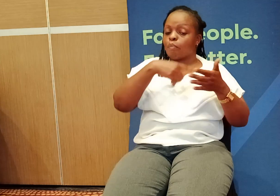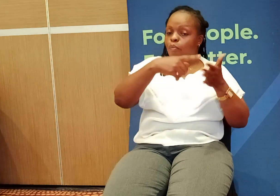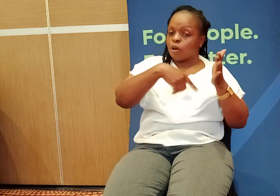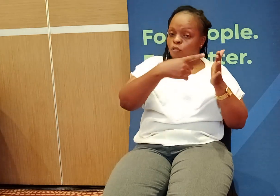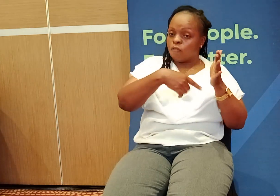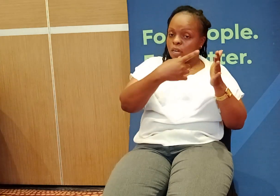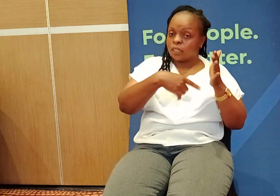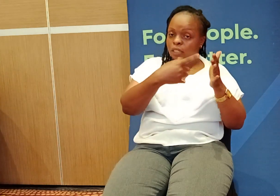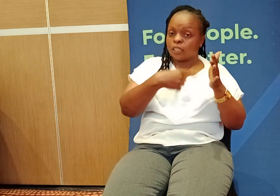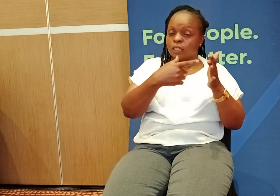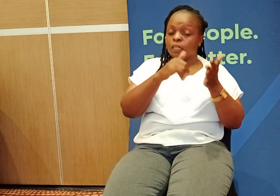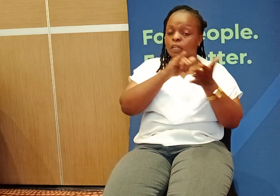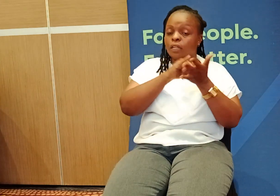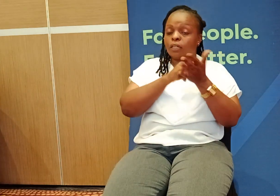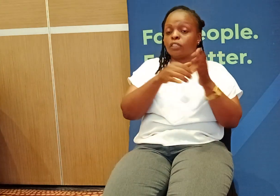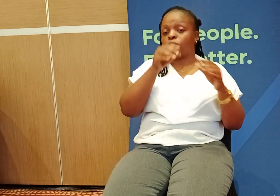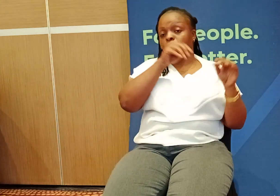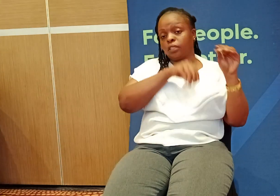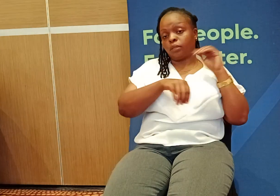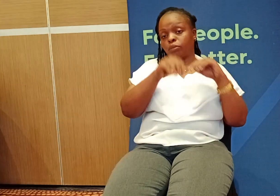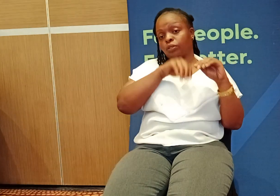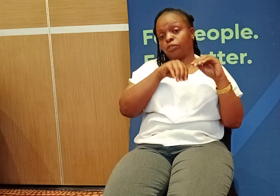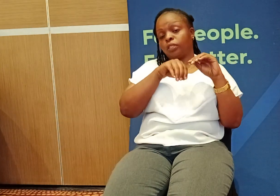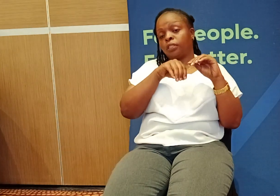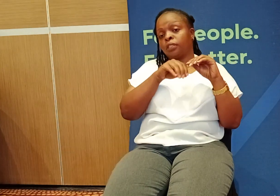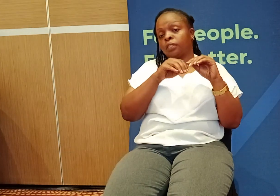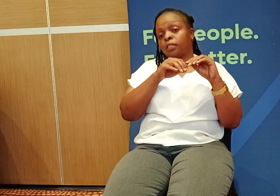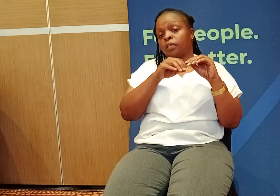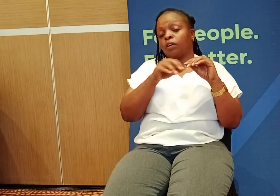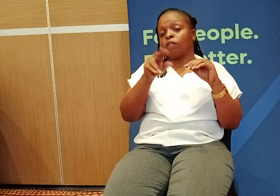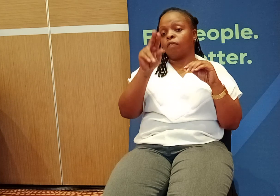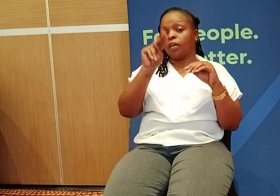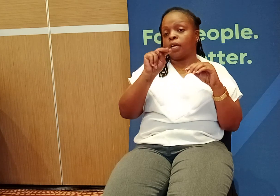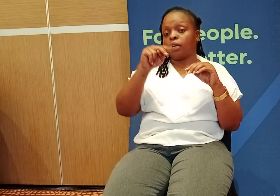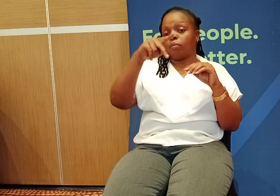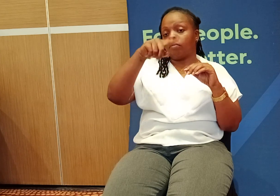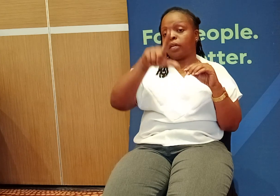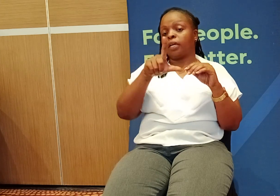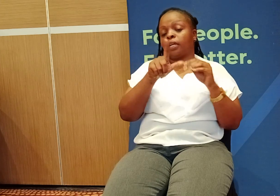which is contribution of the NPL stock in our balance sheet is about